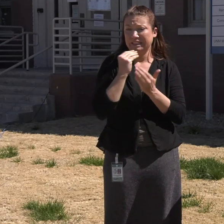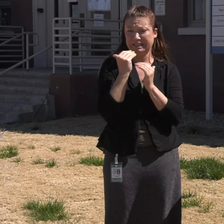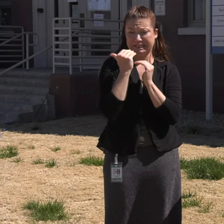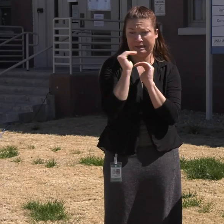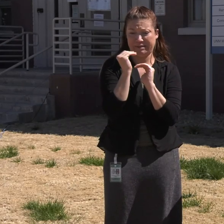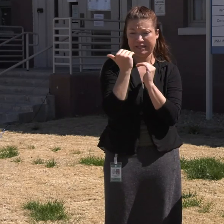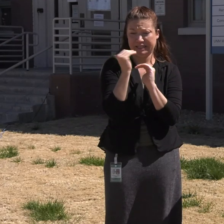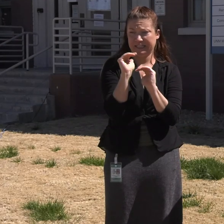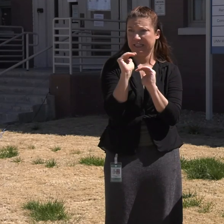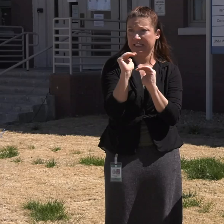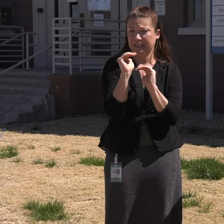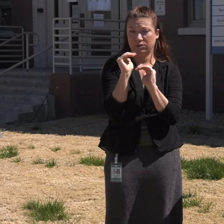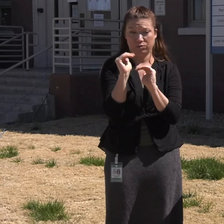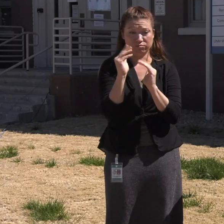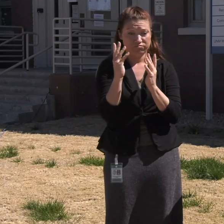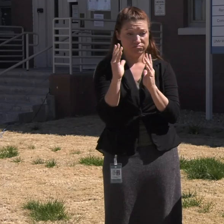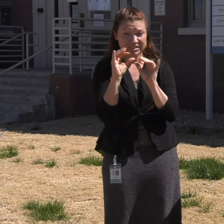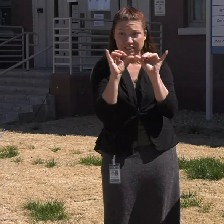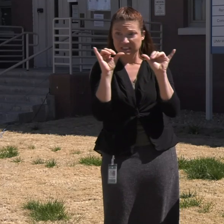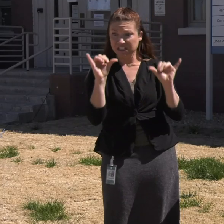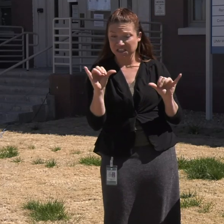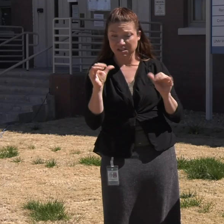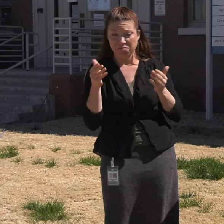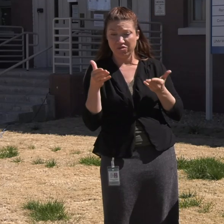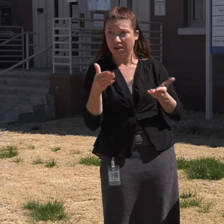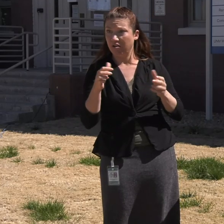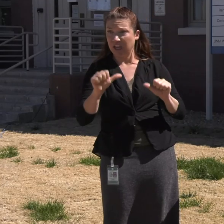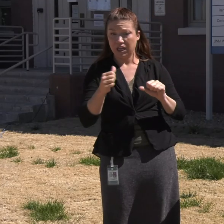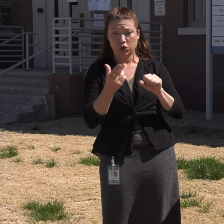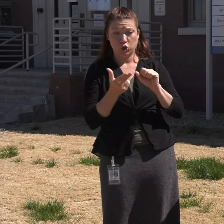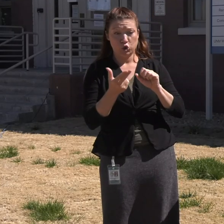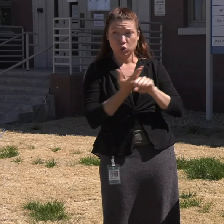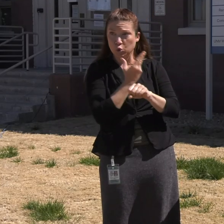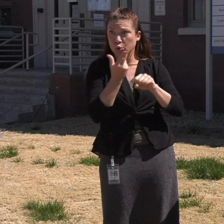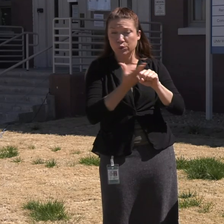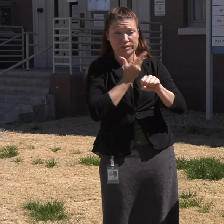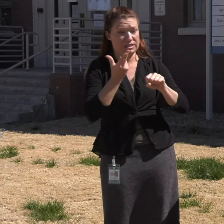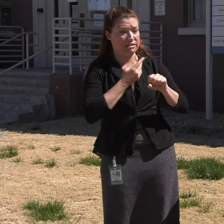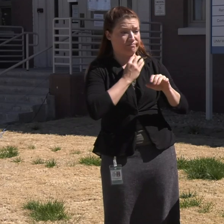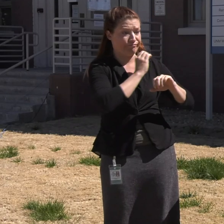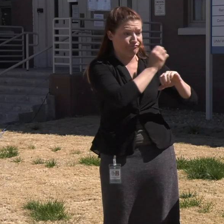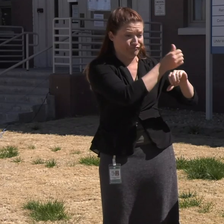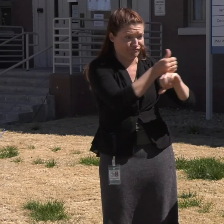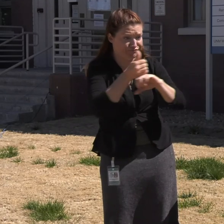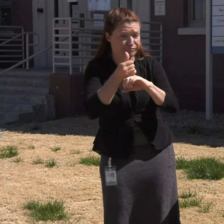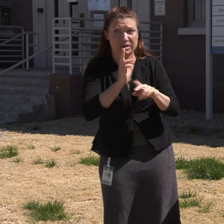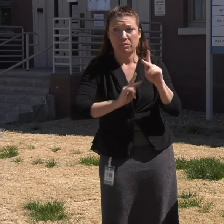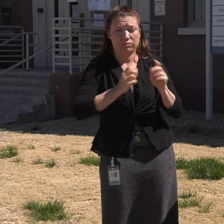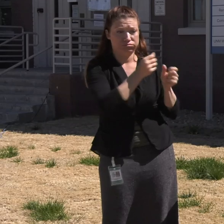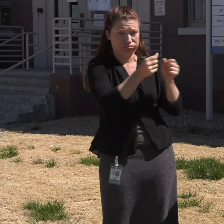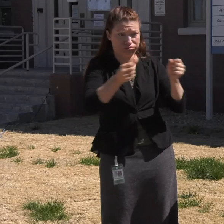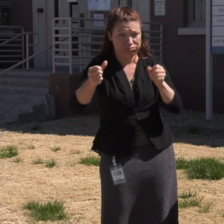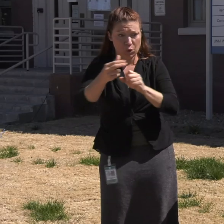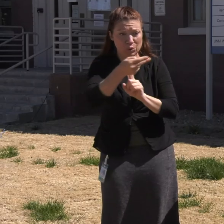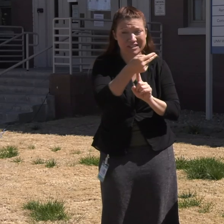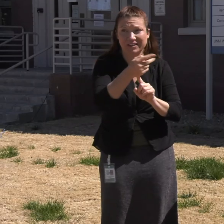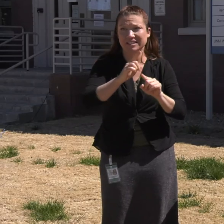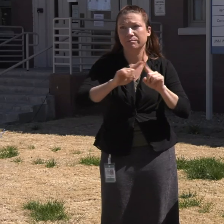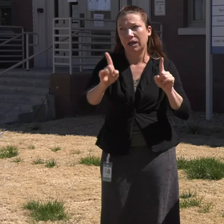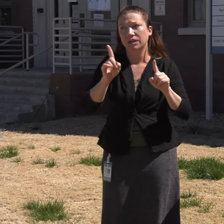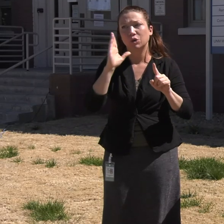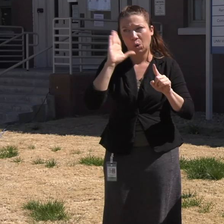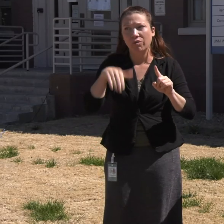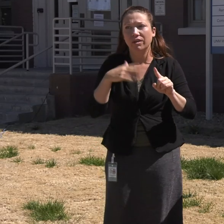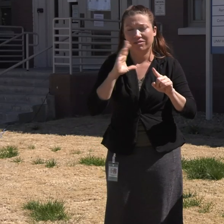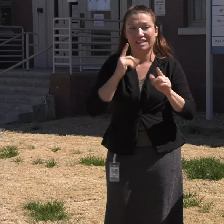to utilize those motel vouchers, but we expect the demand only to increase over the coming weeks, and this is certainly something we could use help with from